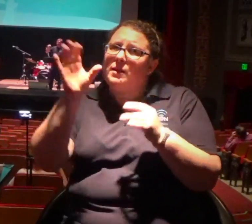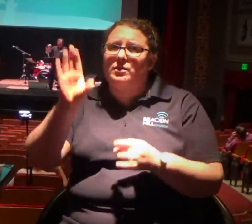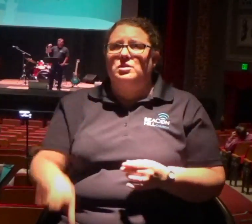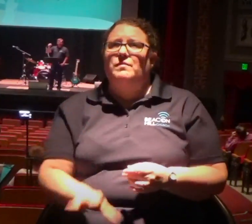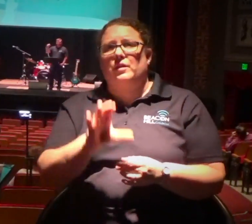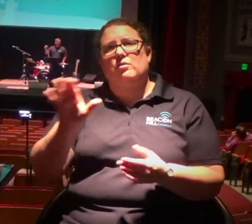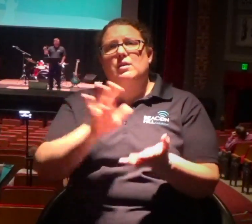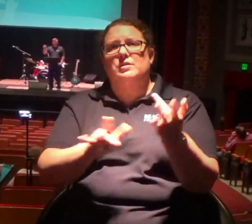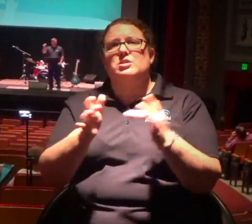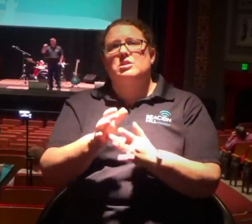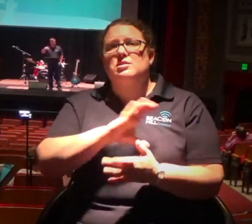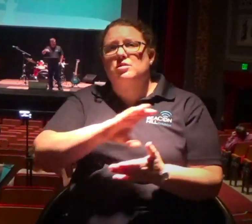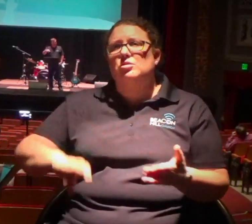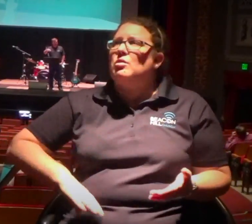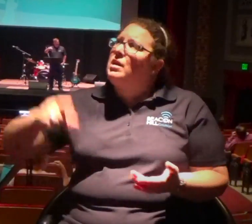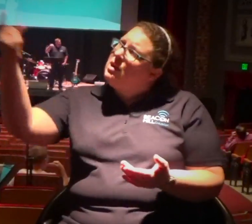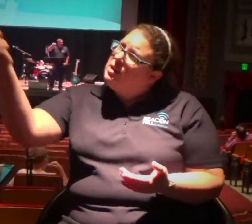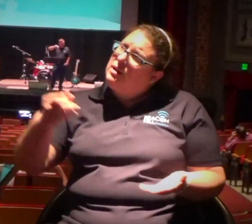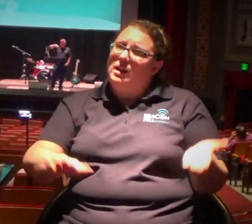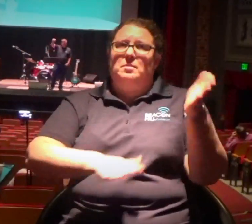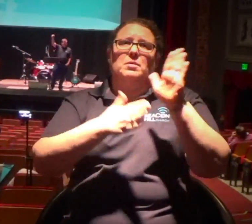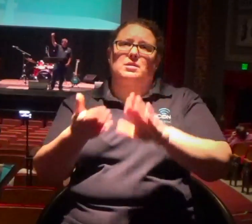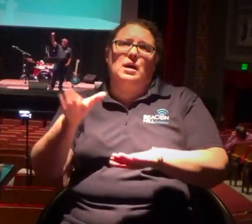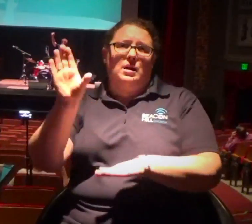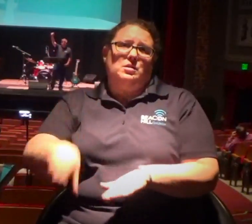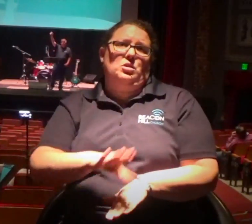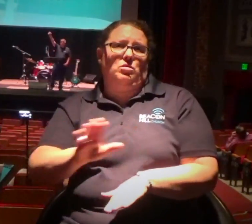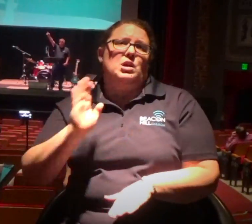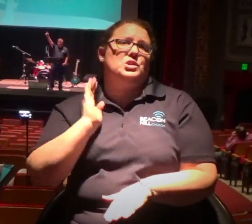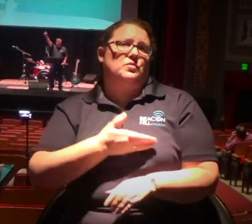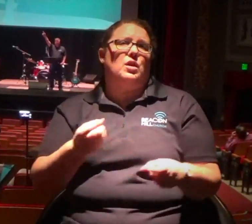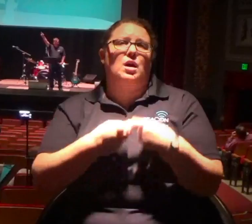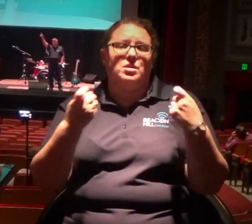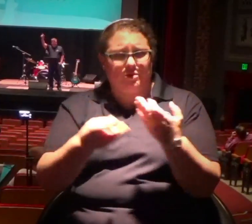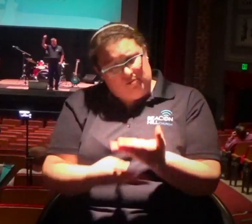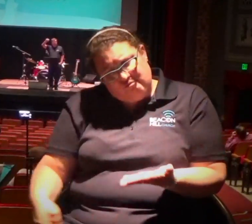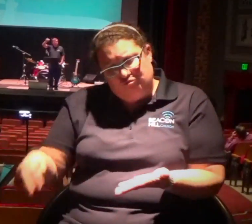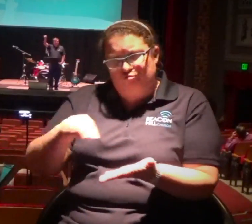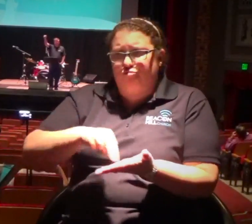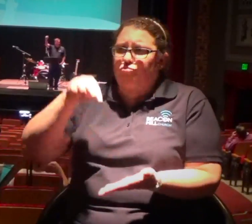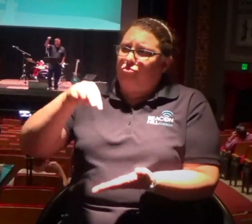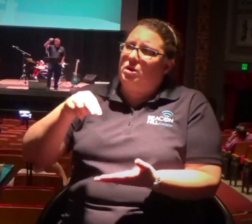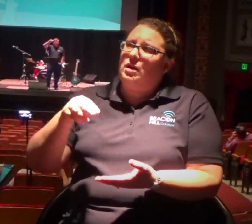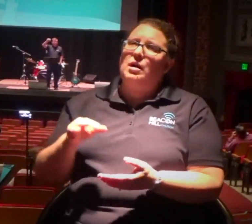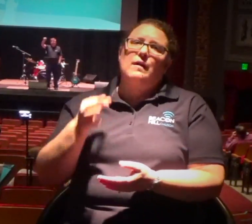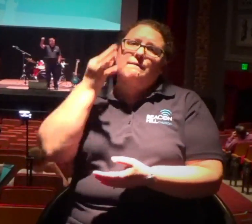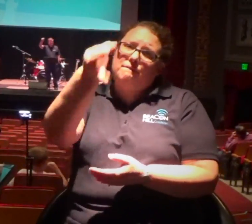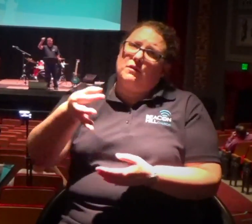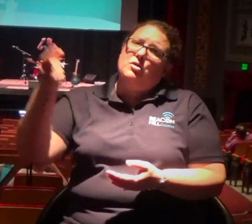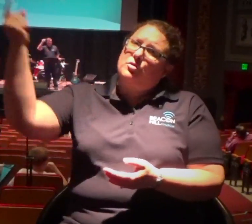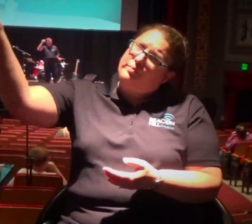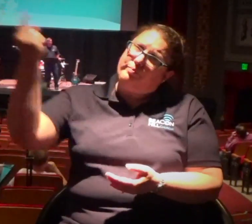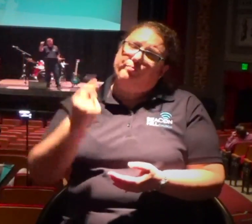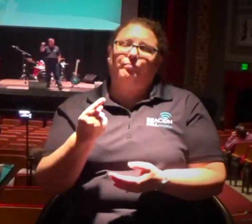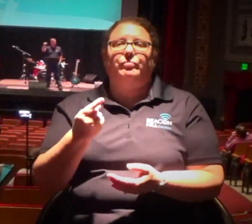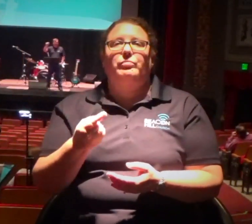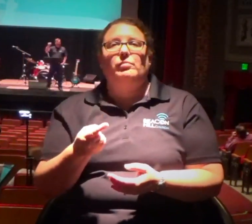died on the cross for our sins and resurrected, and we'll be coming back one day. So central to the message of salvation